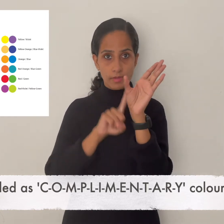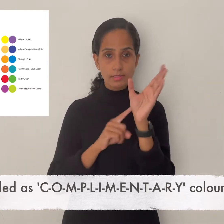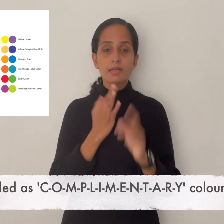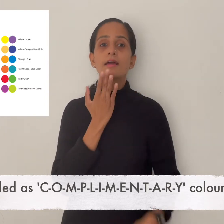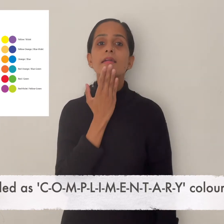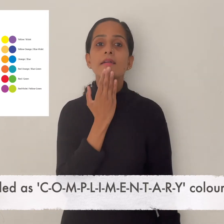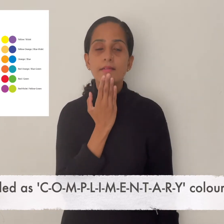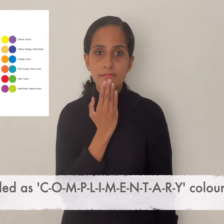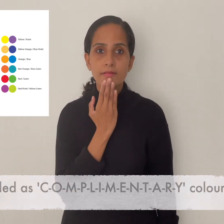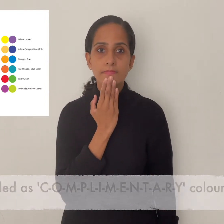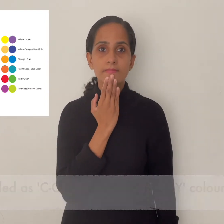For example,